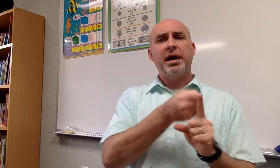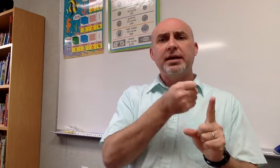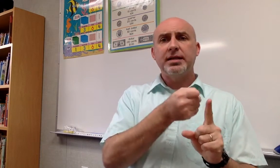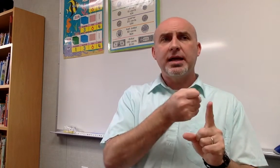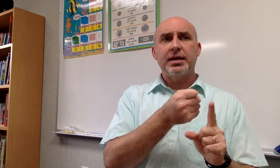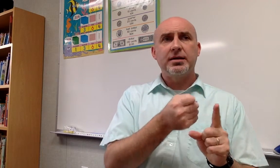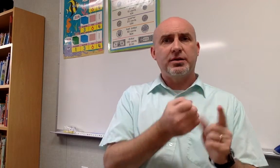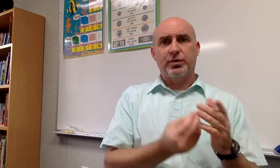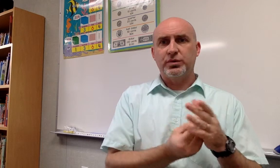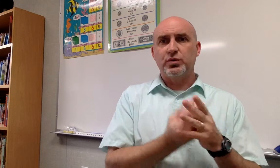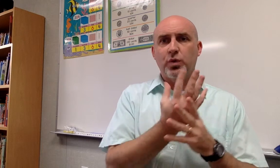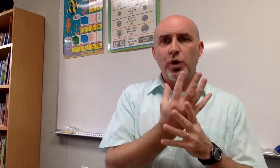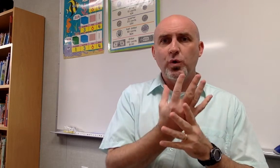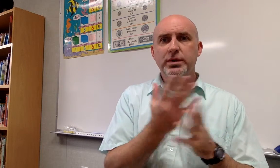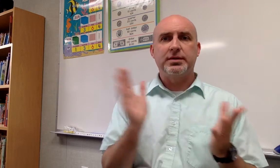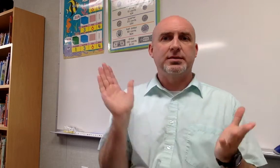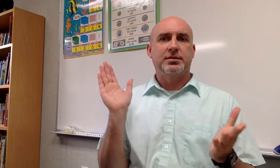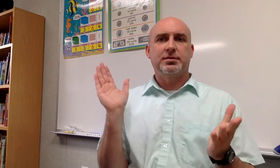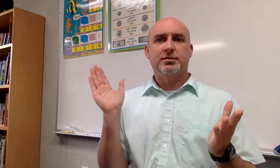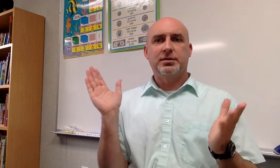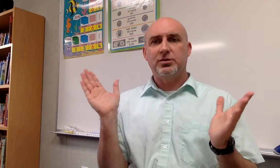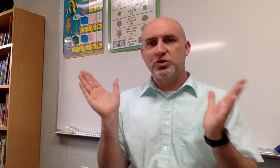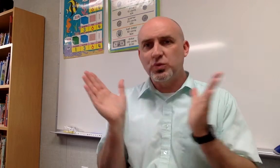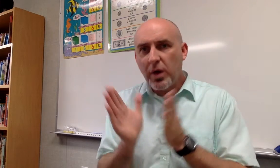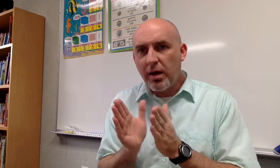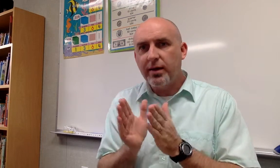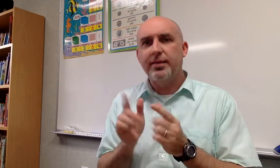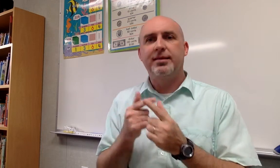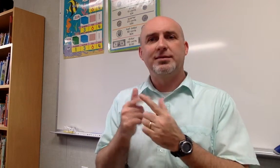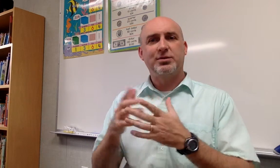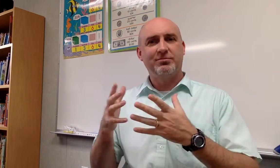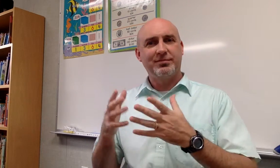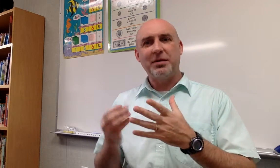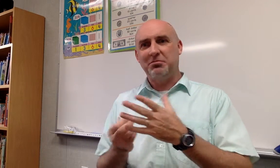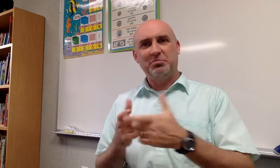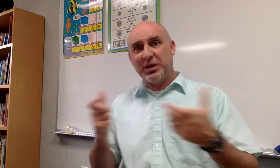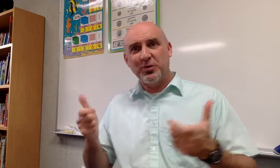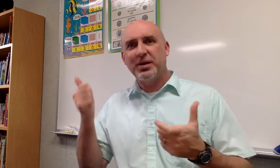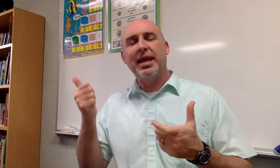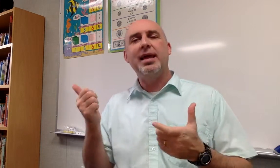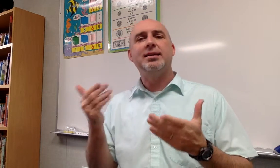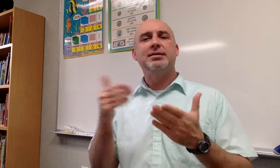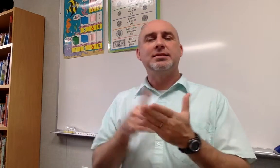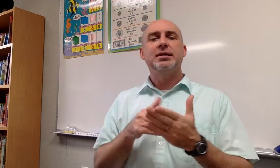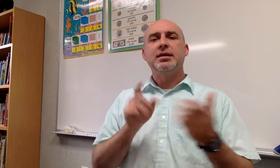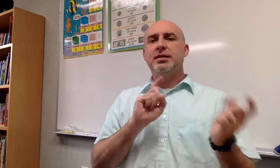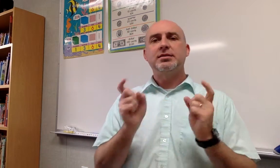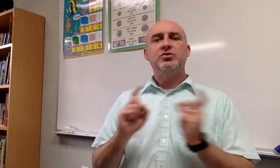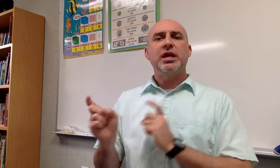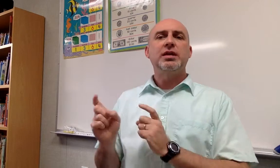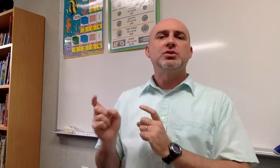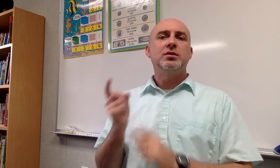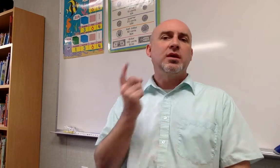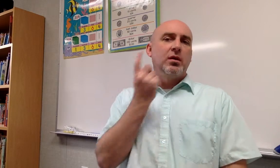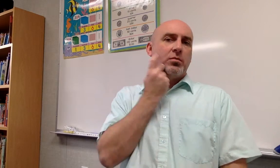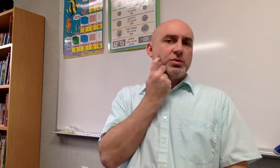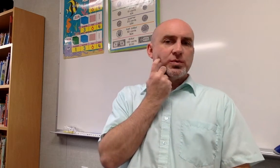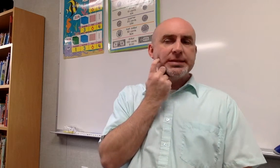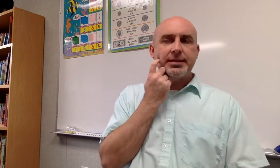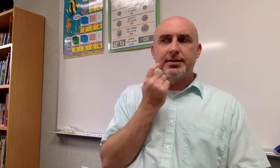Impact had, it's grown and then it's, shrunk and then it's gotten bigger again and things have changed. And most recently,